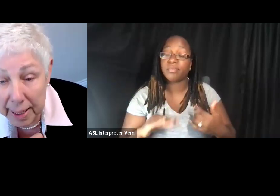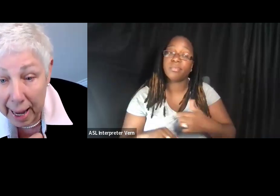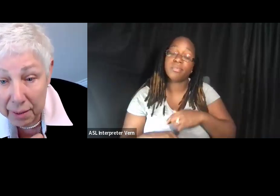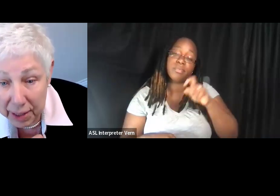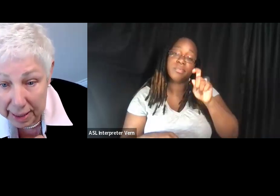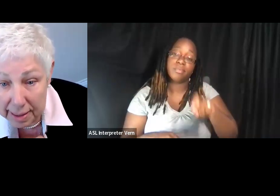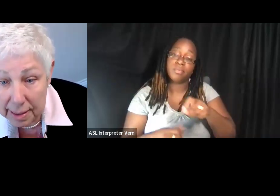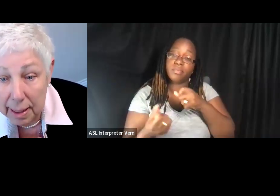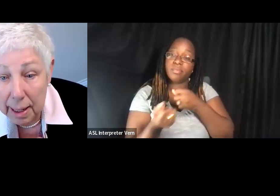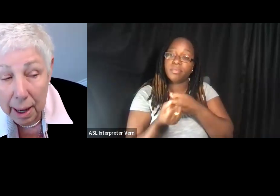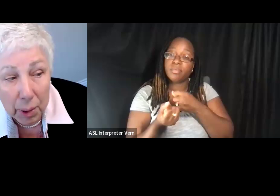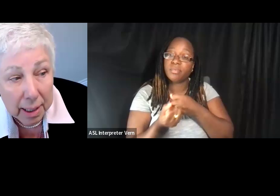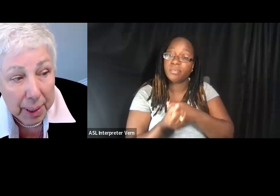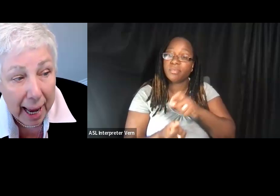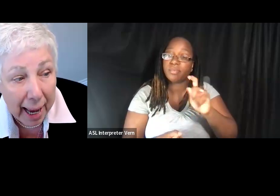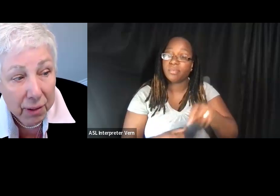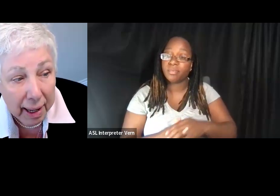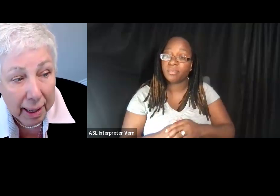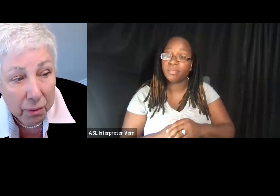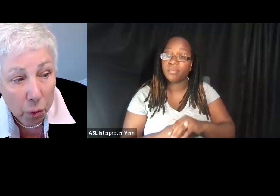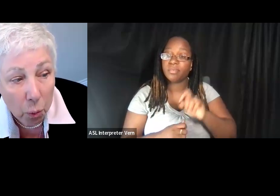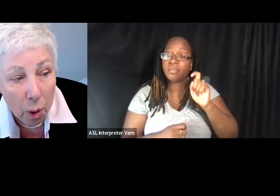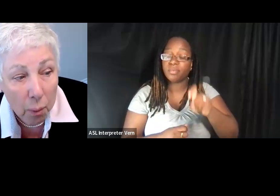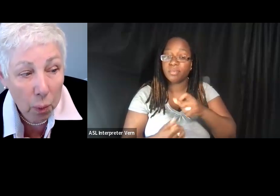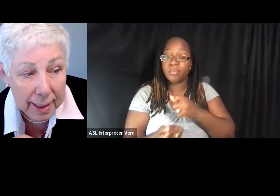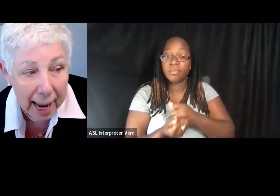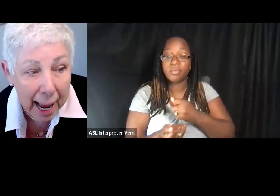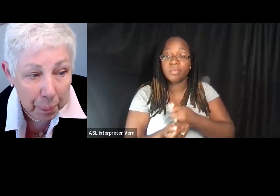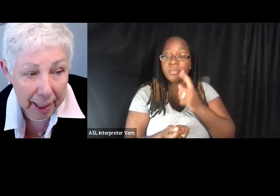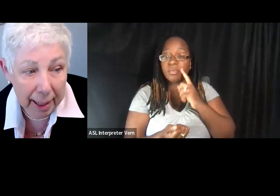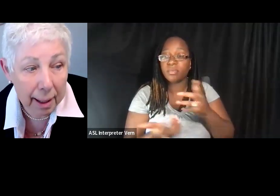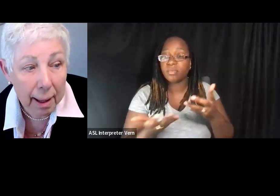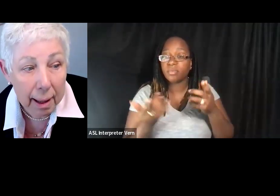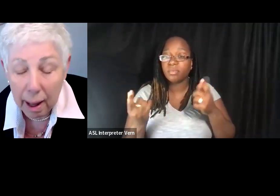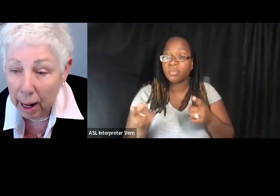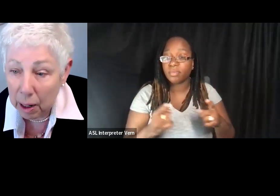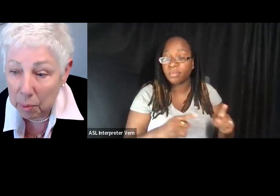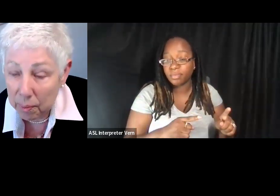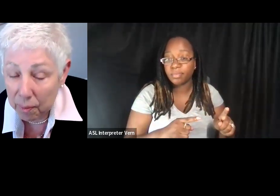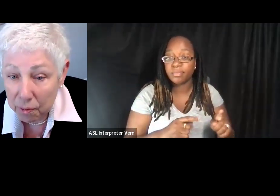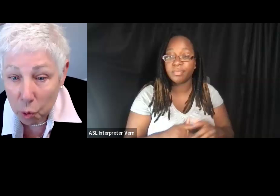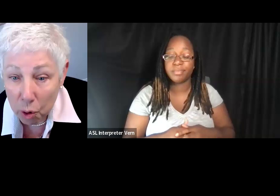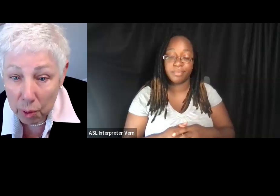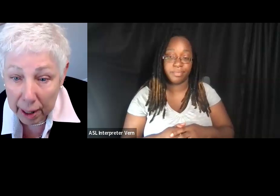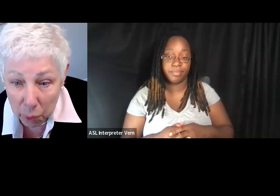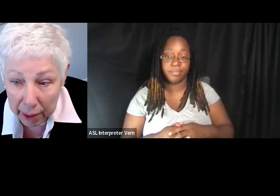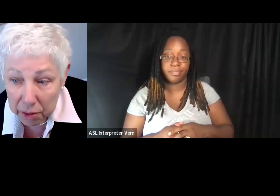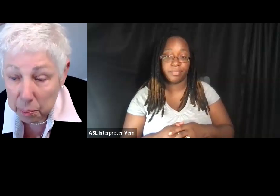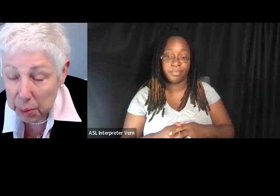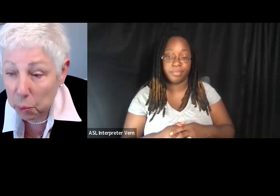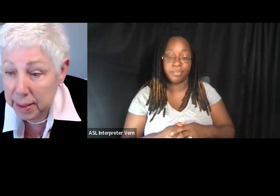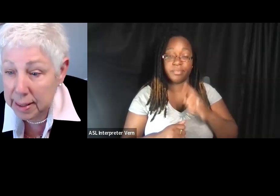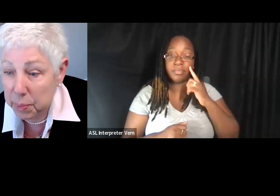to be advocates. We need to be advocating for what is happening for and